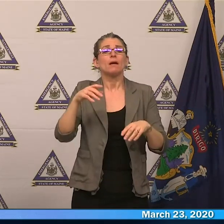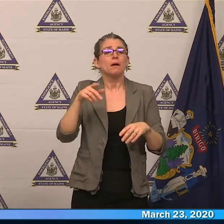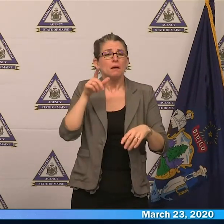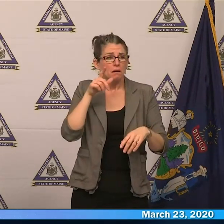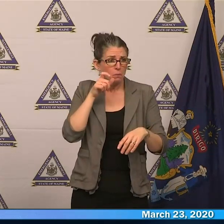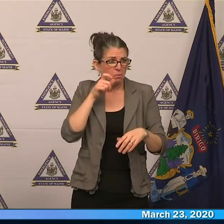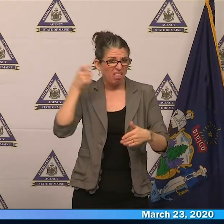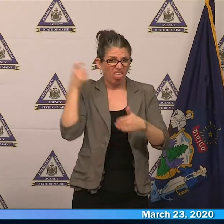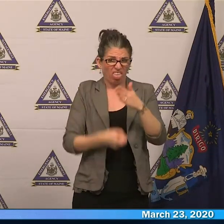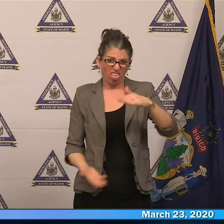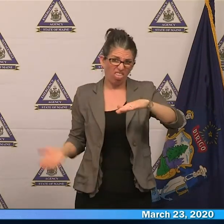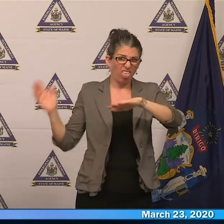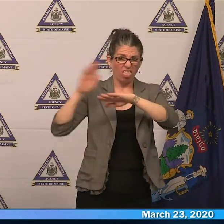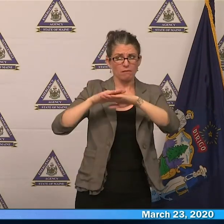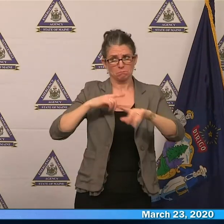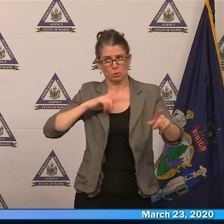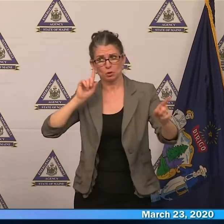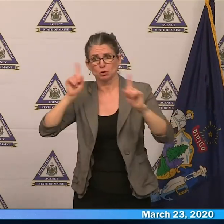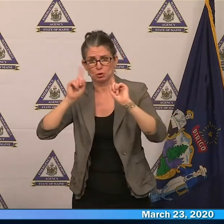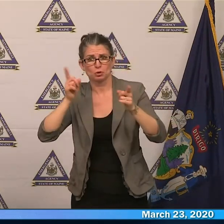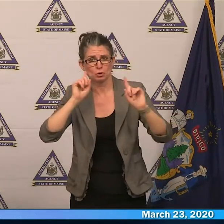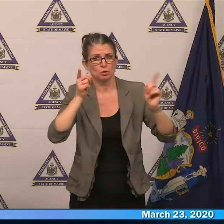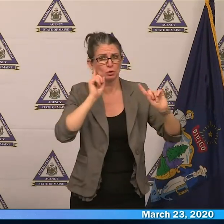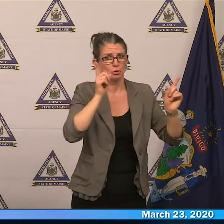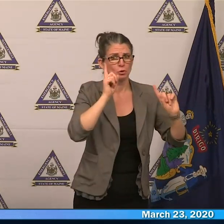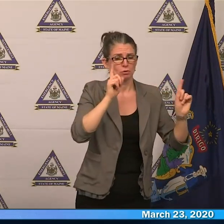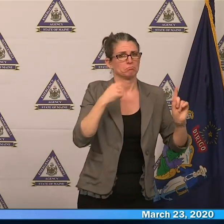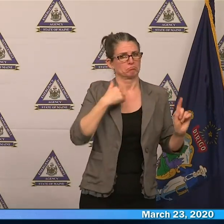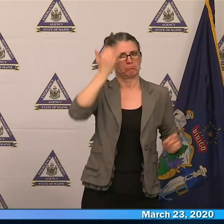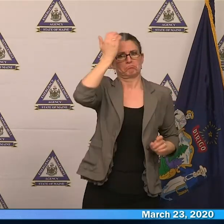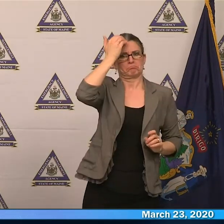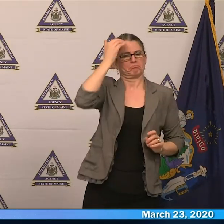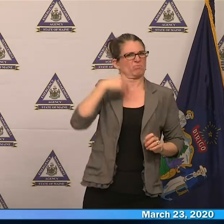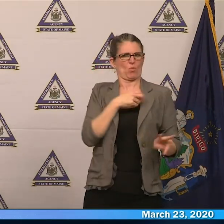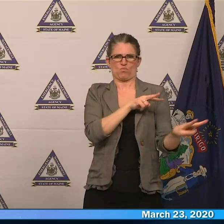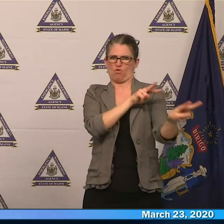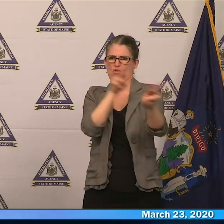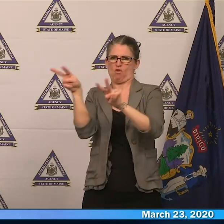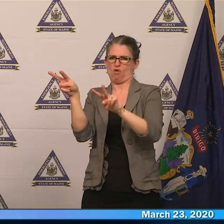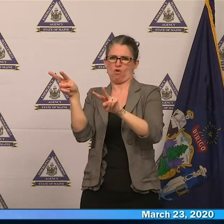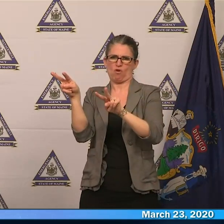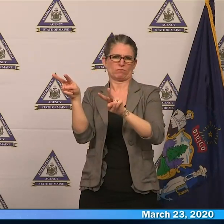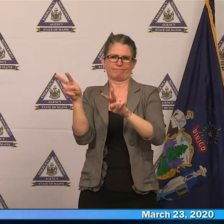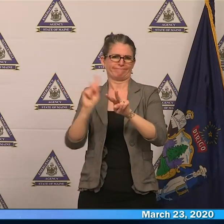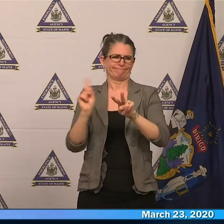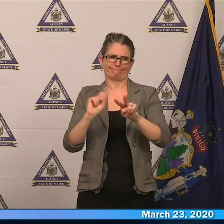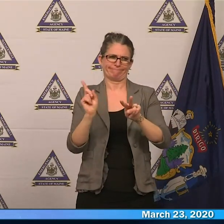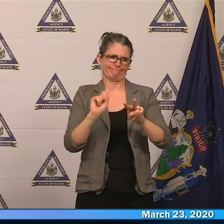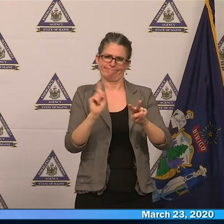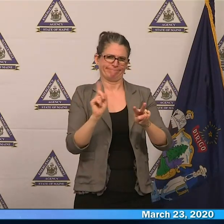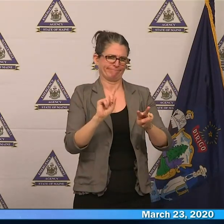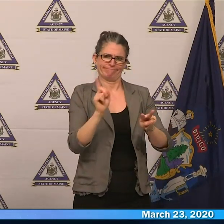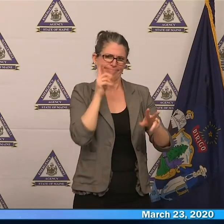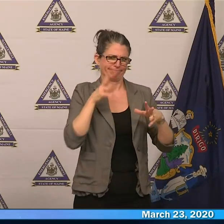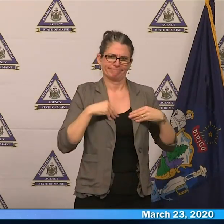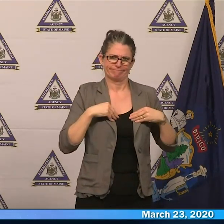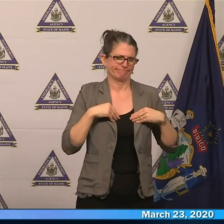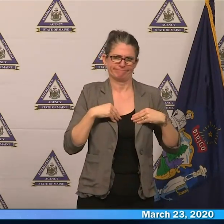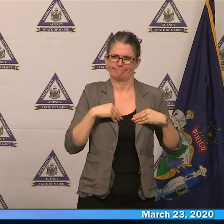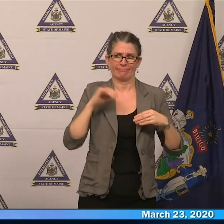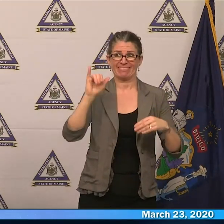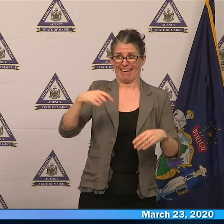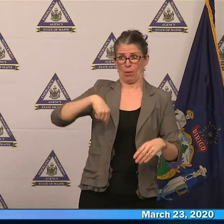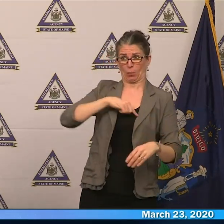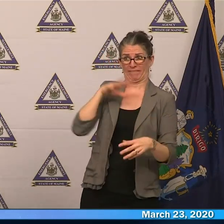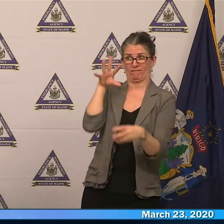The work that we're doing is gratis. We're not talking about price in anything. So with respect to questions around price gouging,